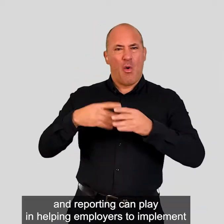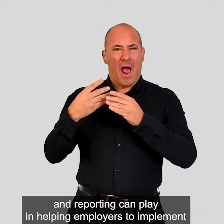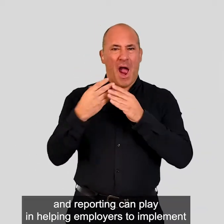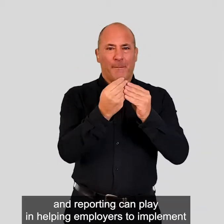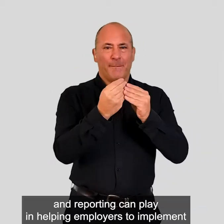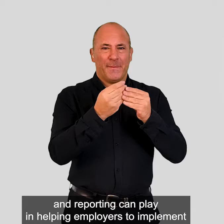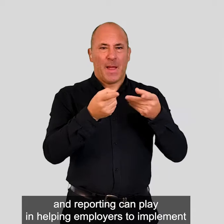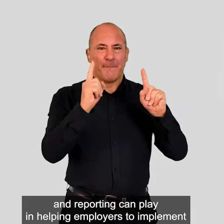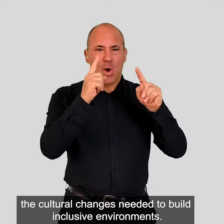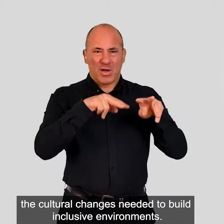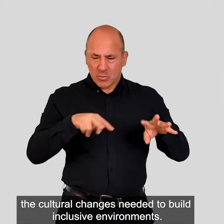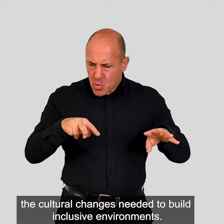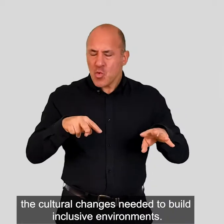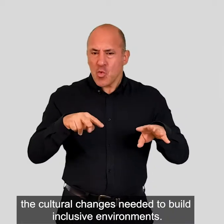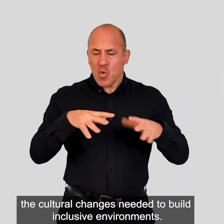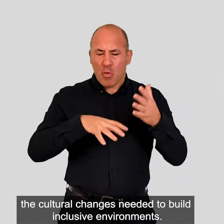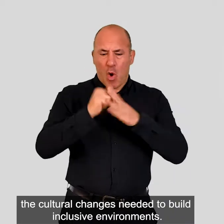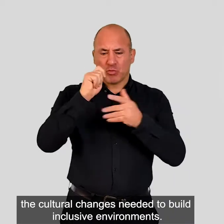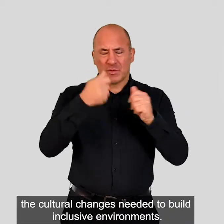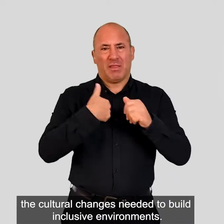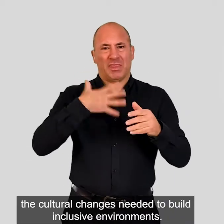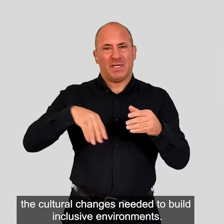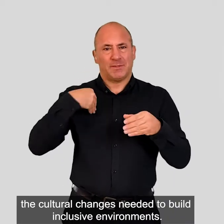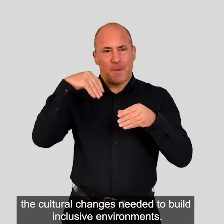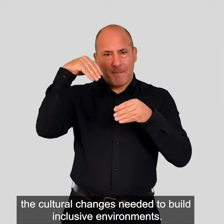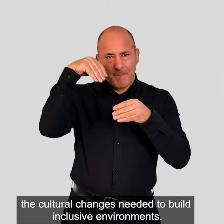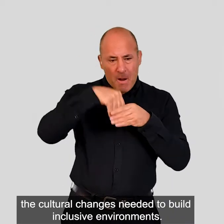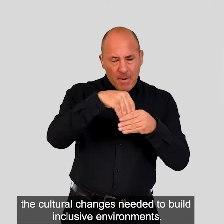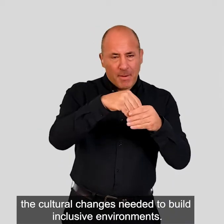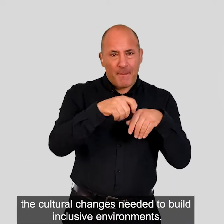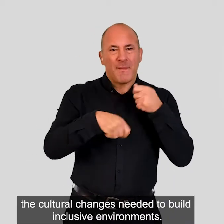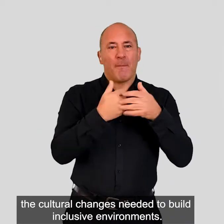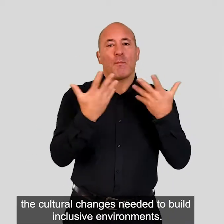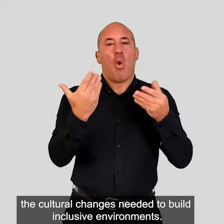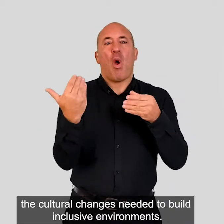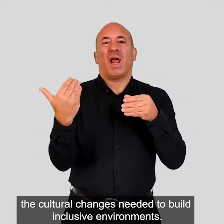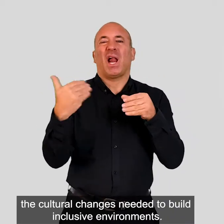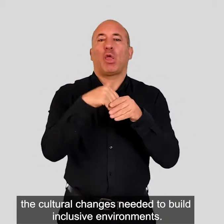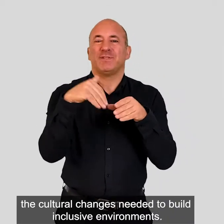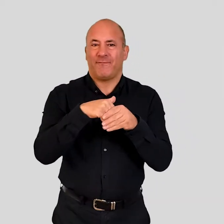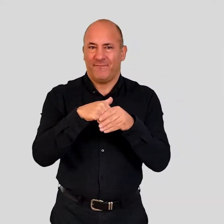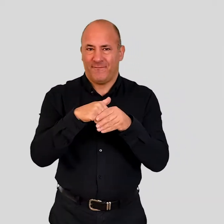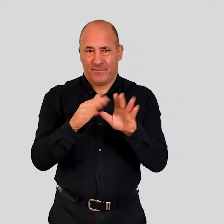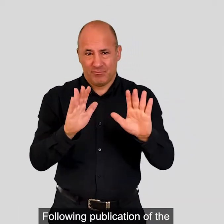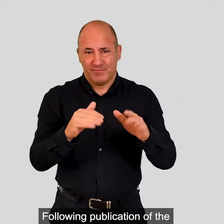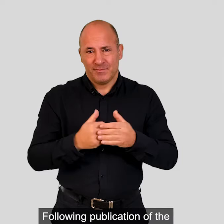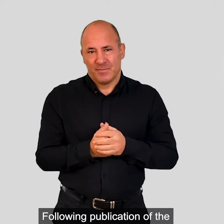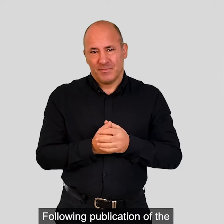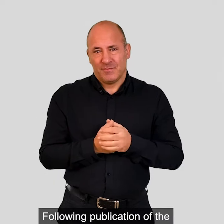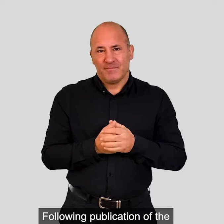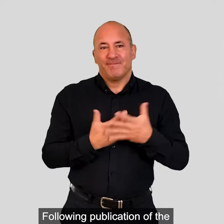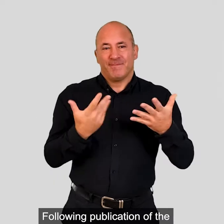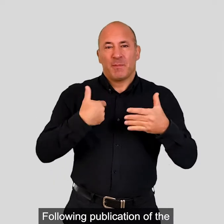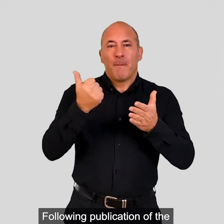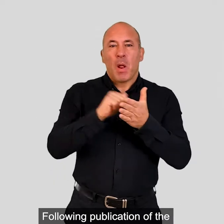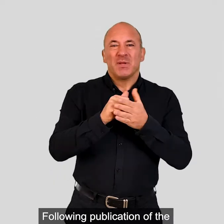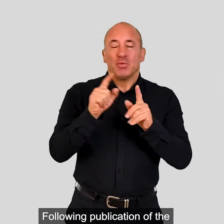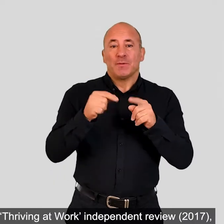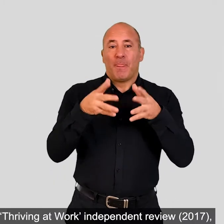employers to implement the cultural changes needed to build inclusive environments. Following publication of the